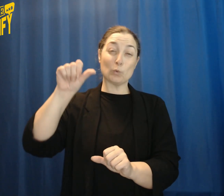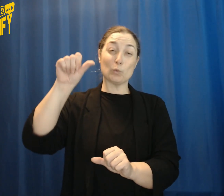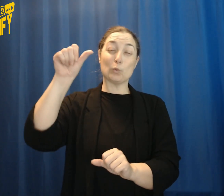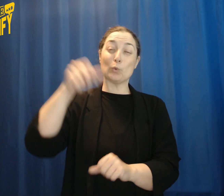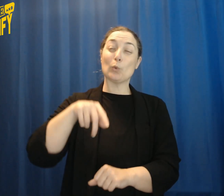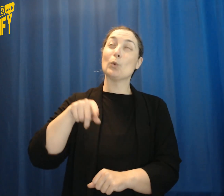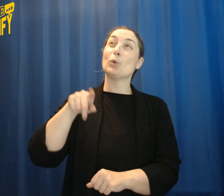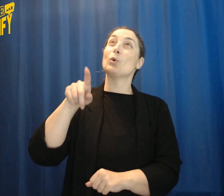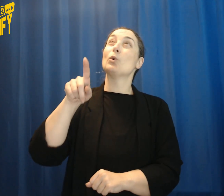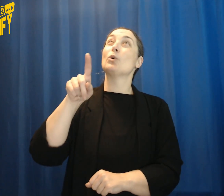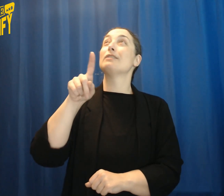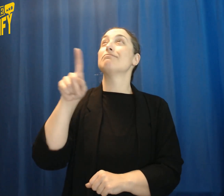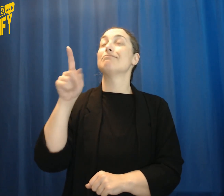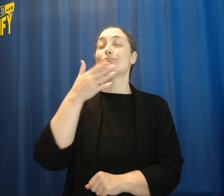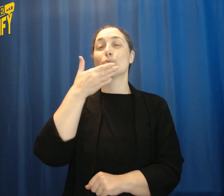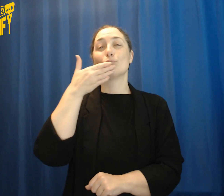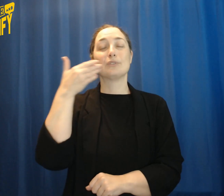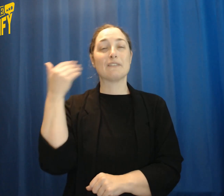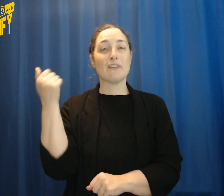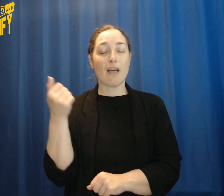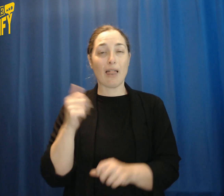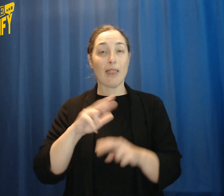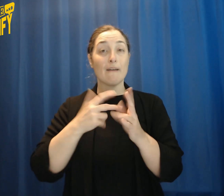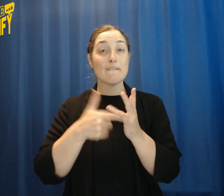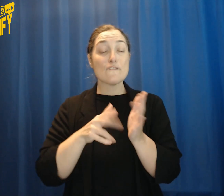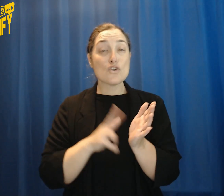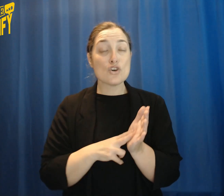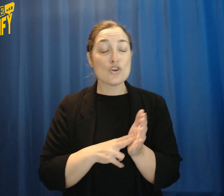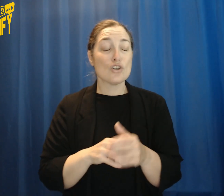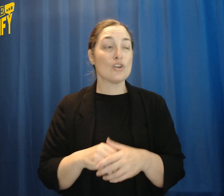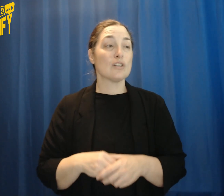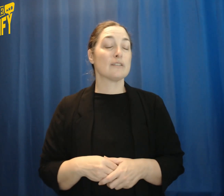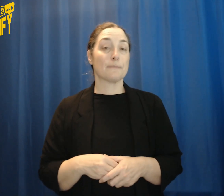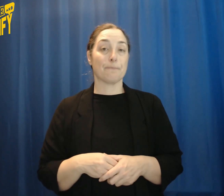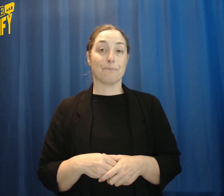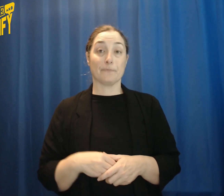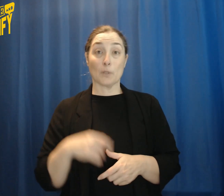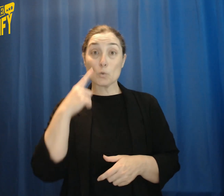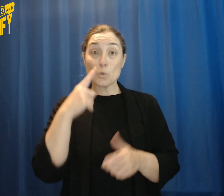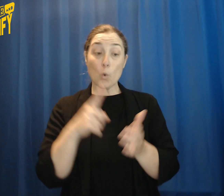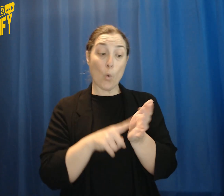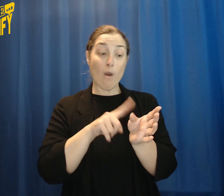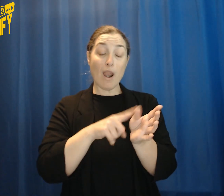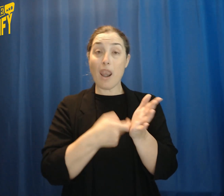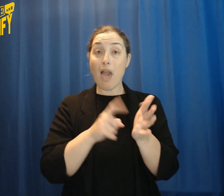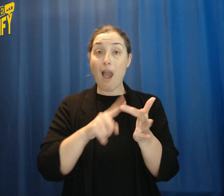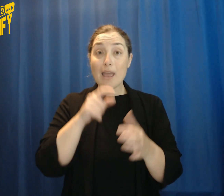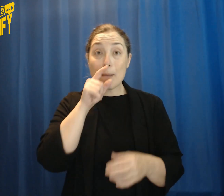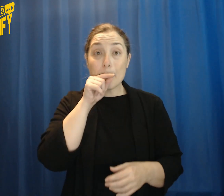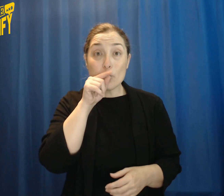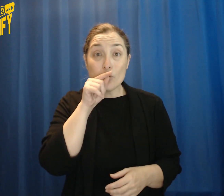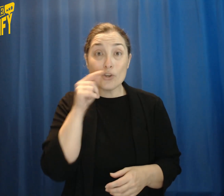the ferns, we saw a couple of lyrebirds hanging out the other day, which is